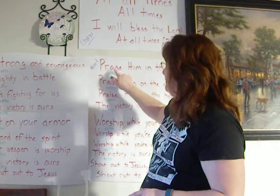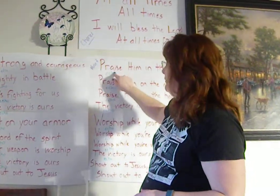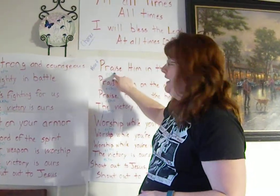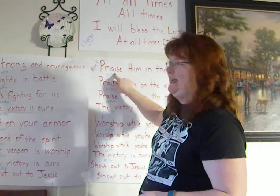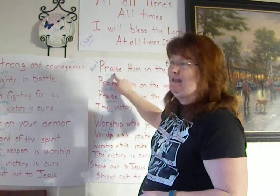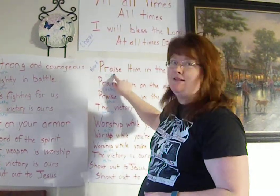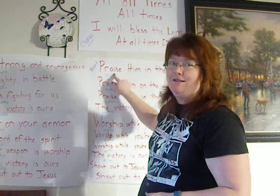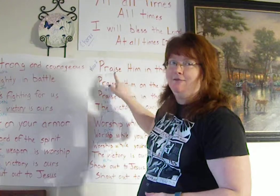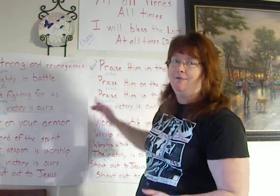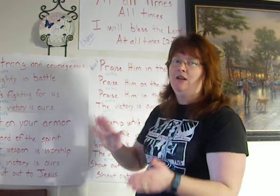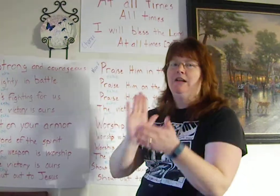for praise,